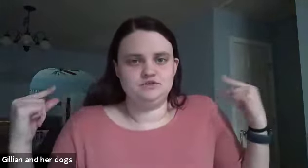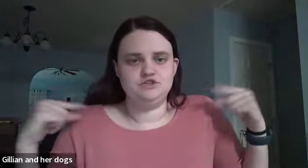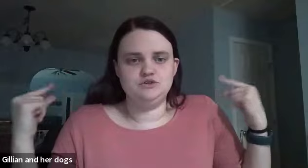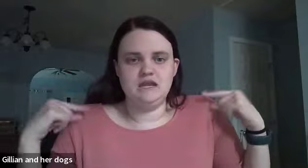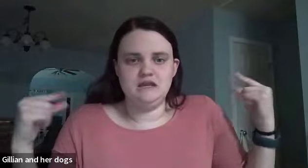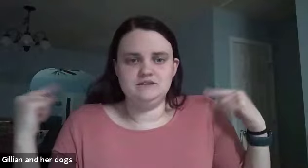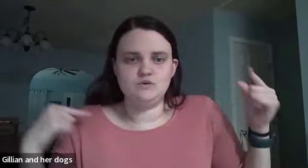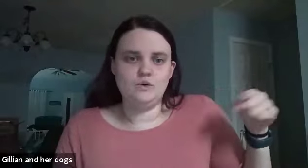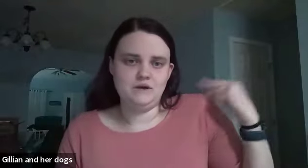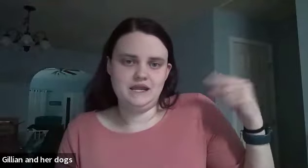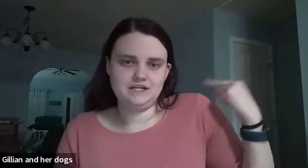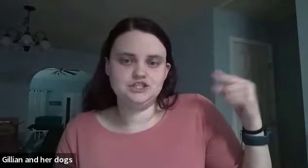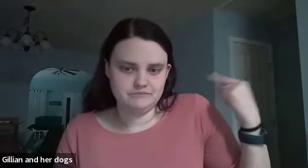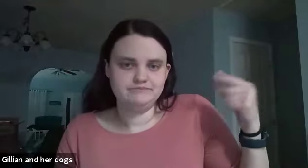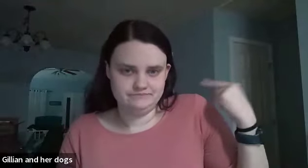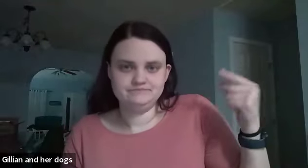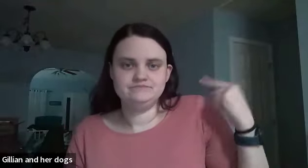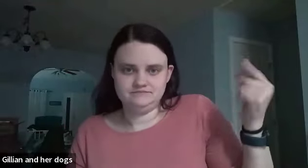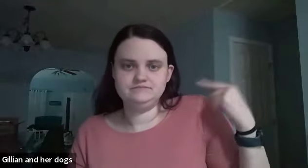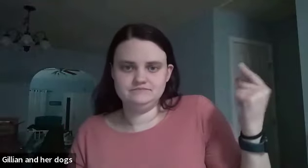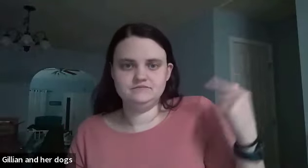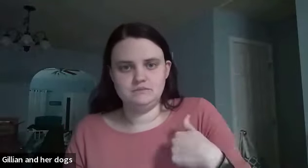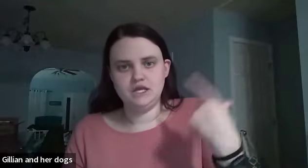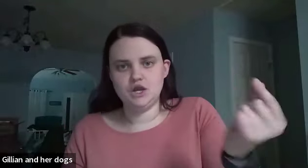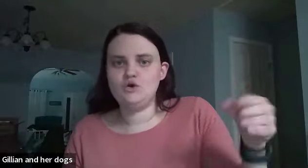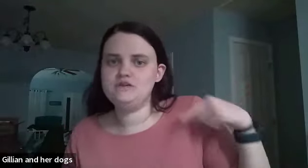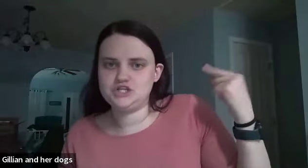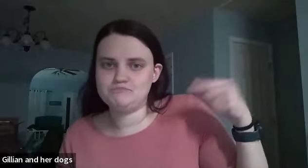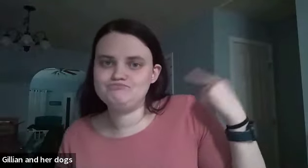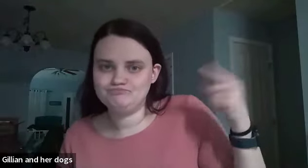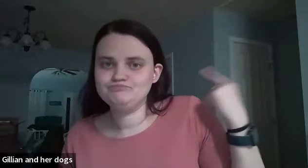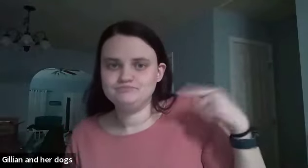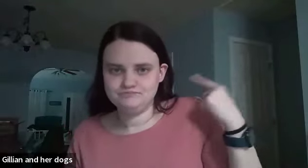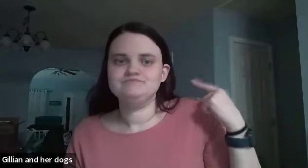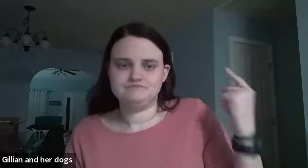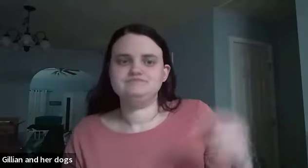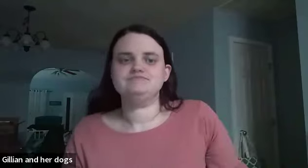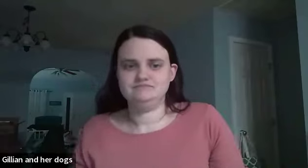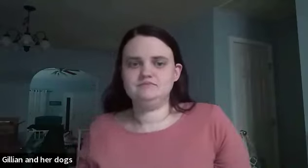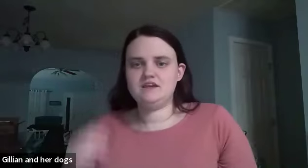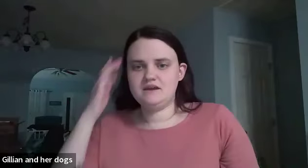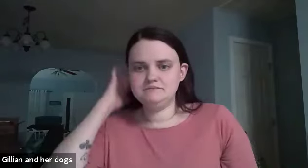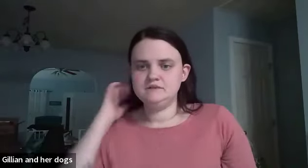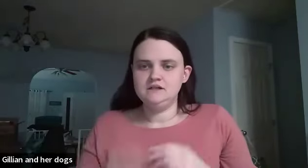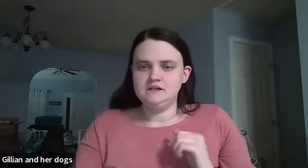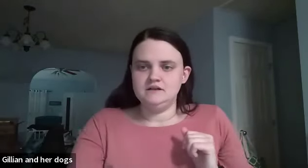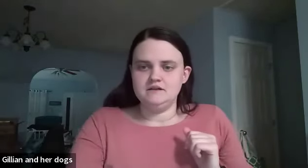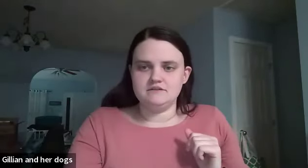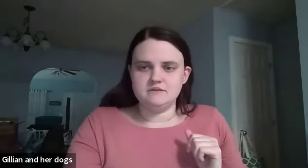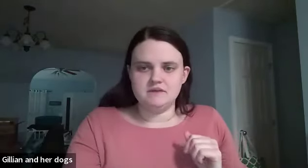So two hands or one hand, Jim. So me go to the gym. Okay? That was making